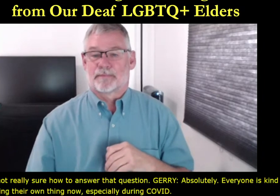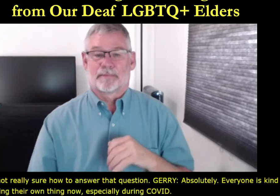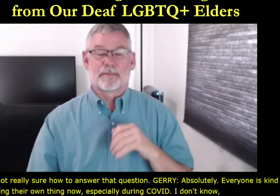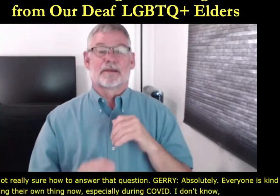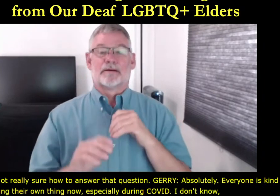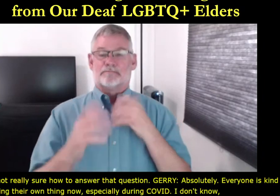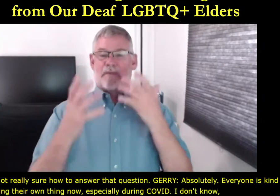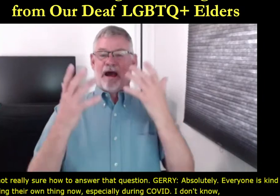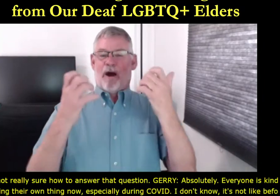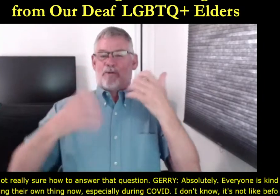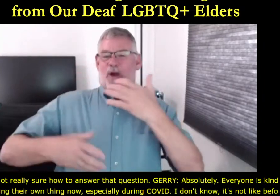want to add something